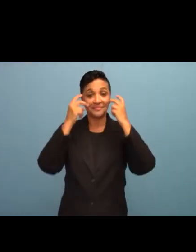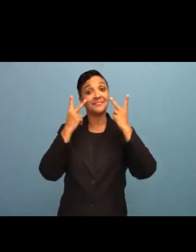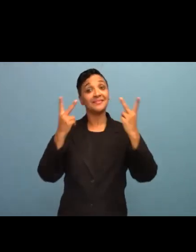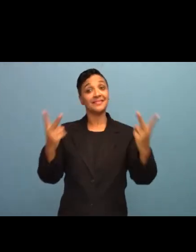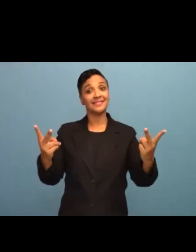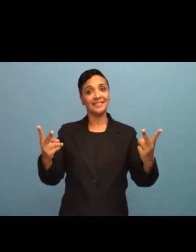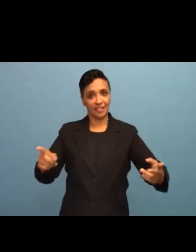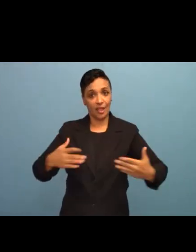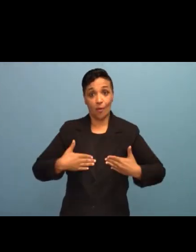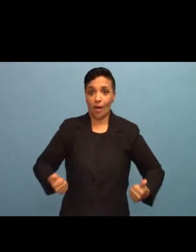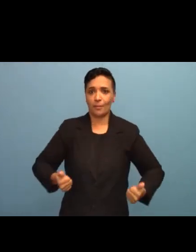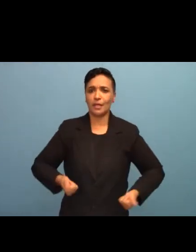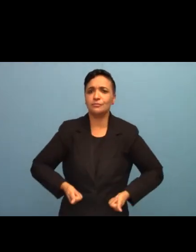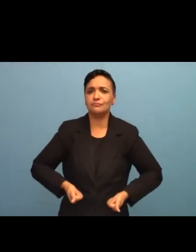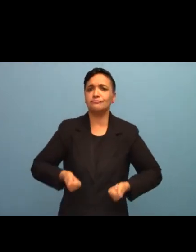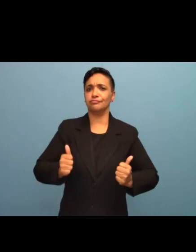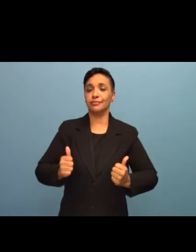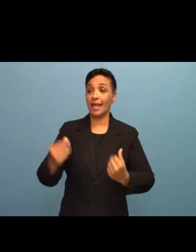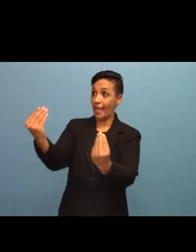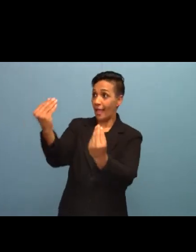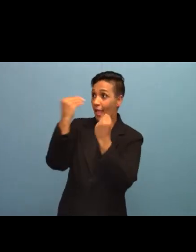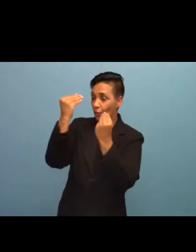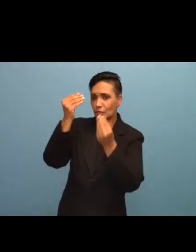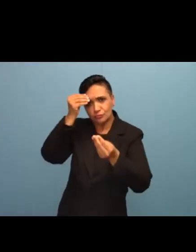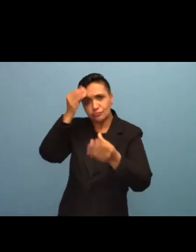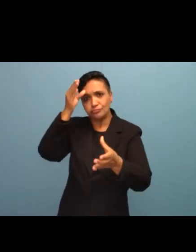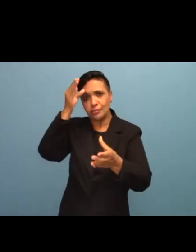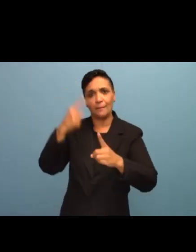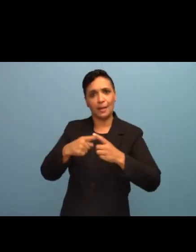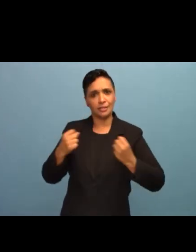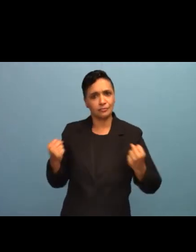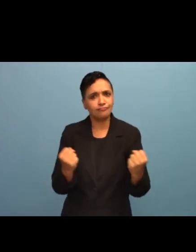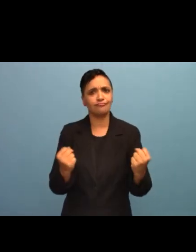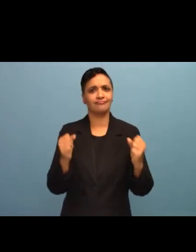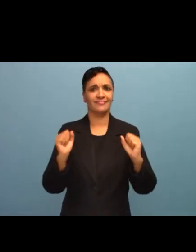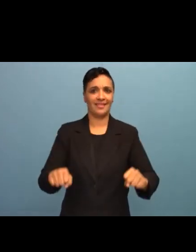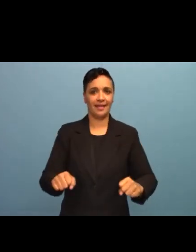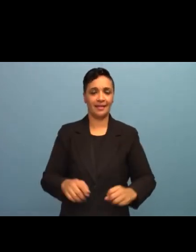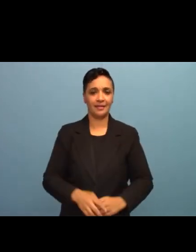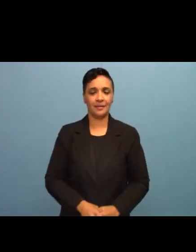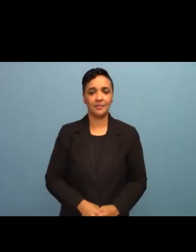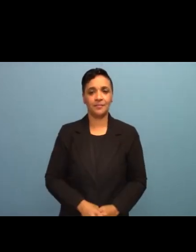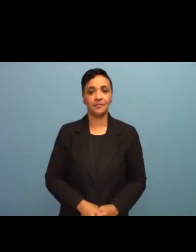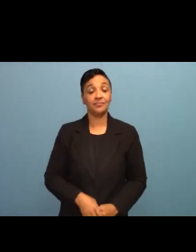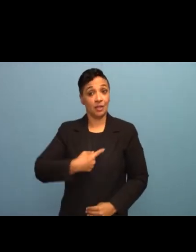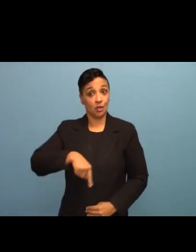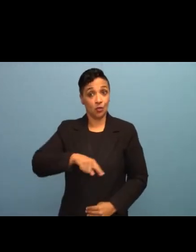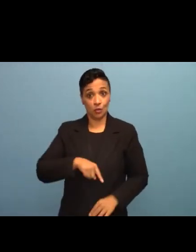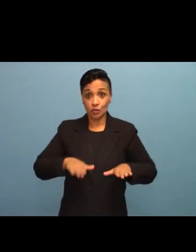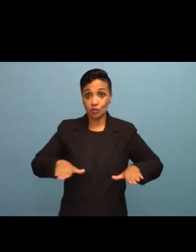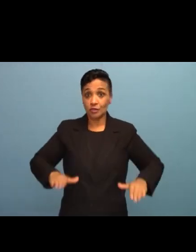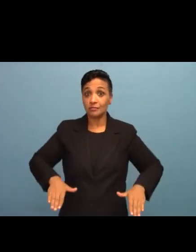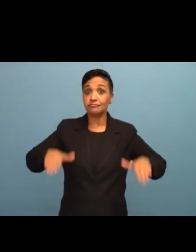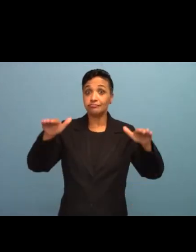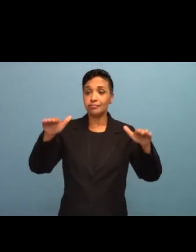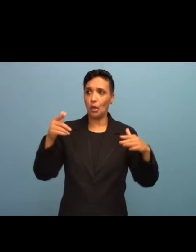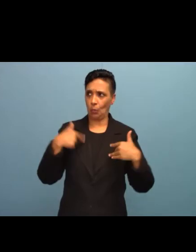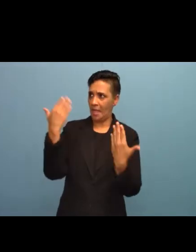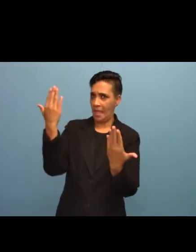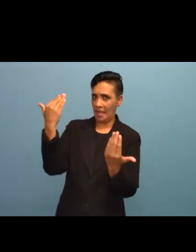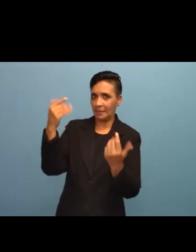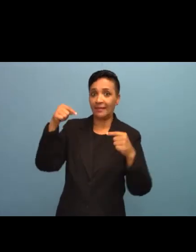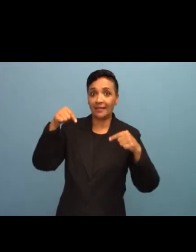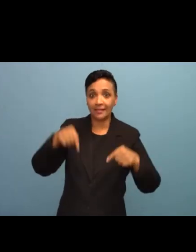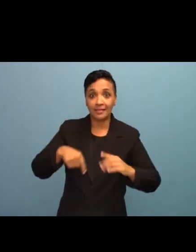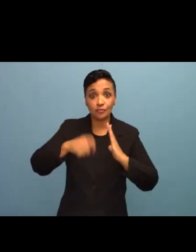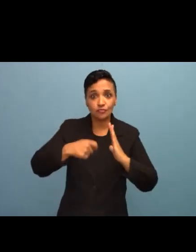well-being, education, and productivity. In this regard, we have high expectations that this intervention will have a